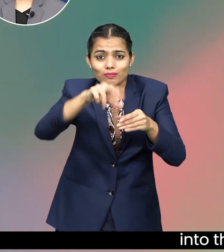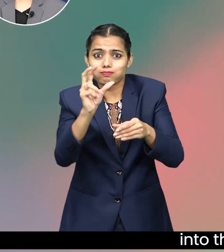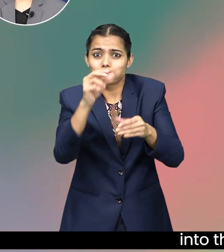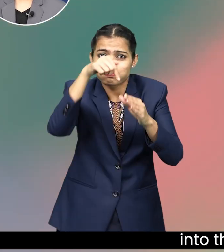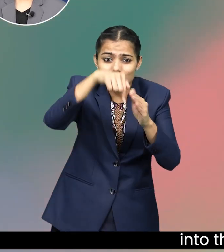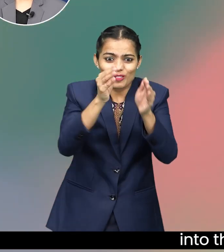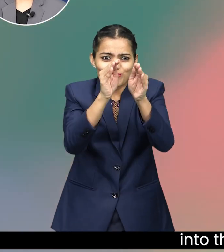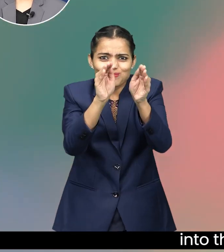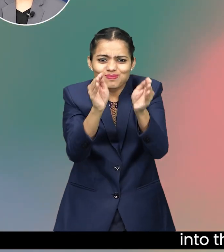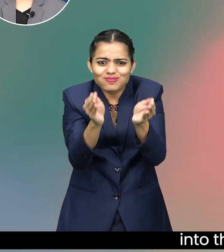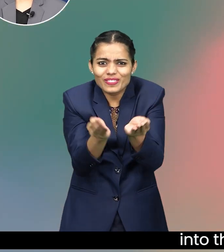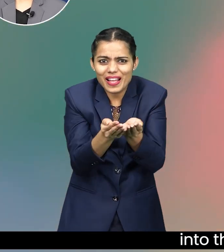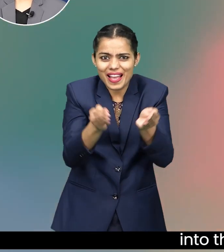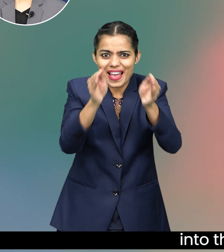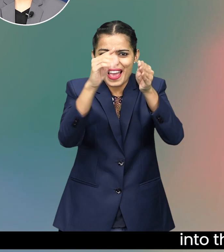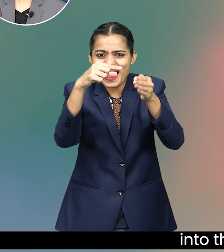beaker